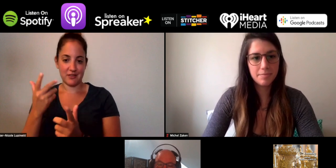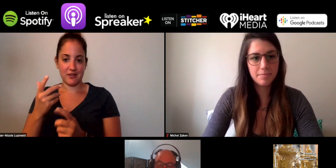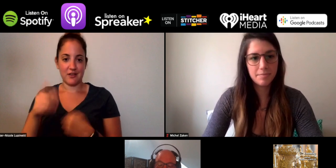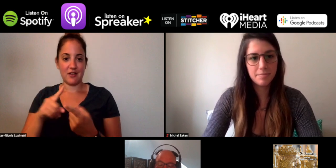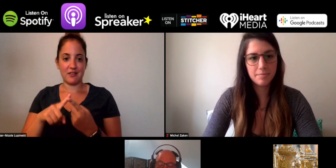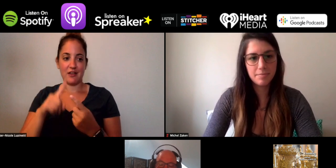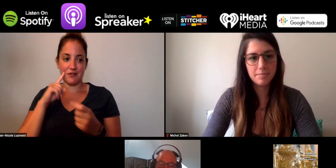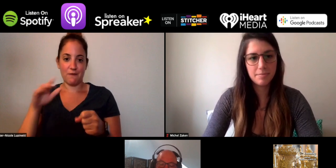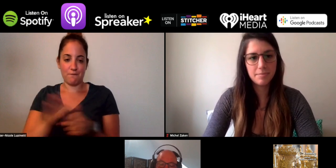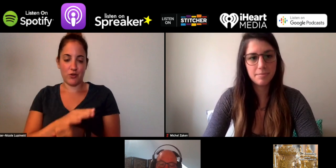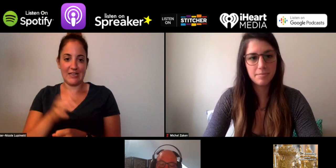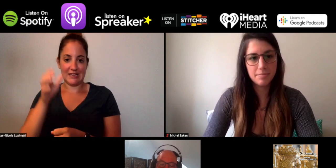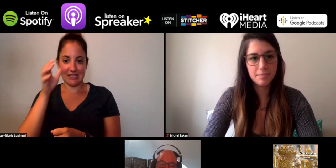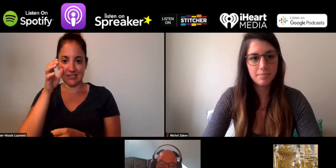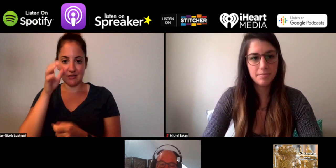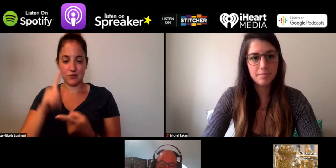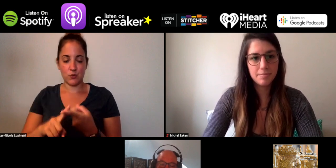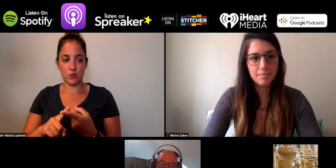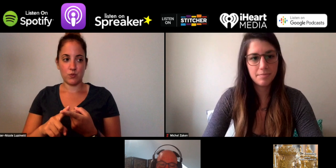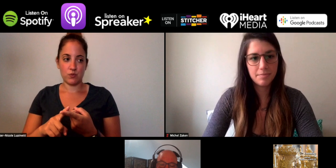listen to